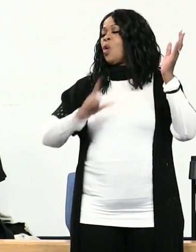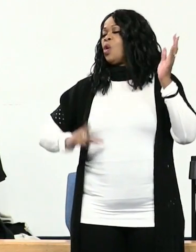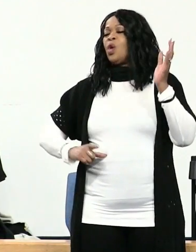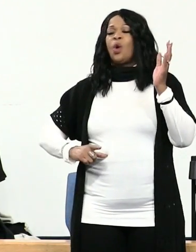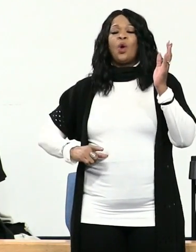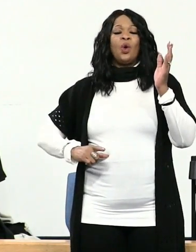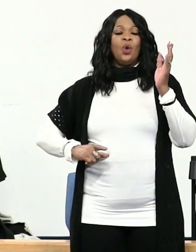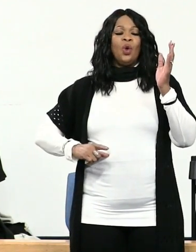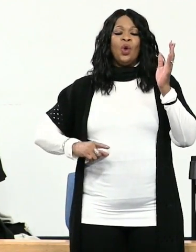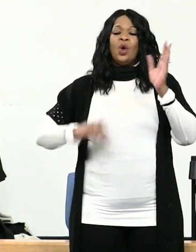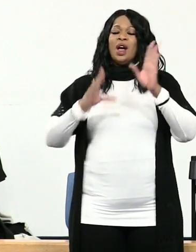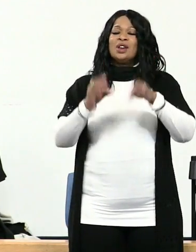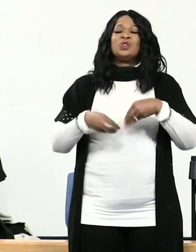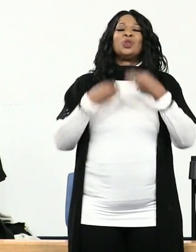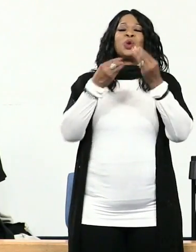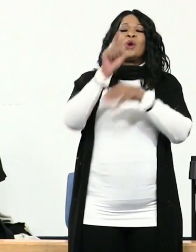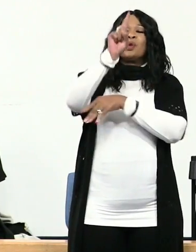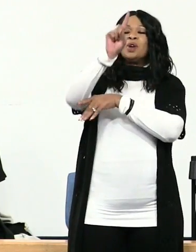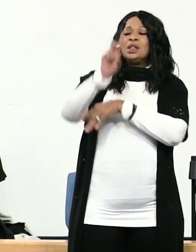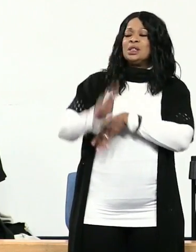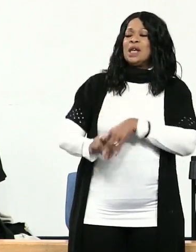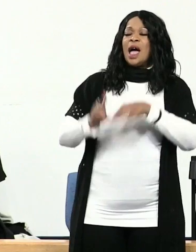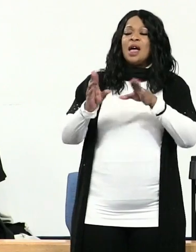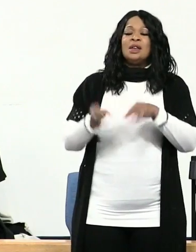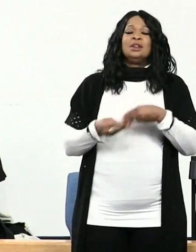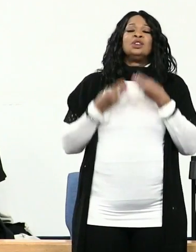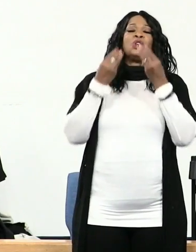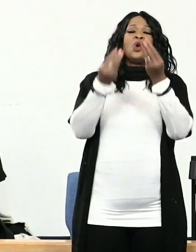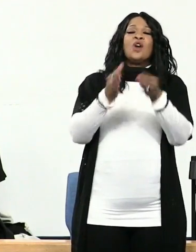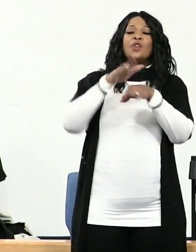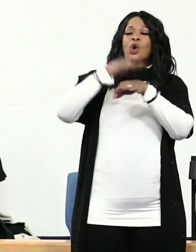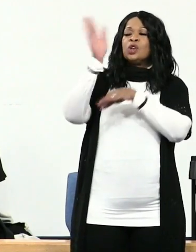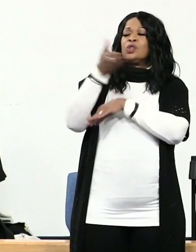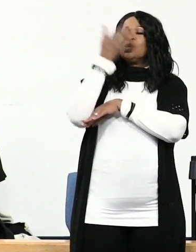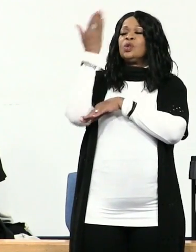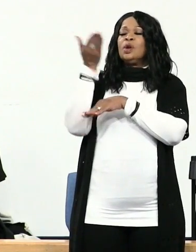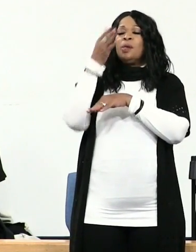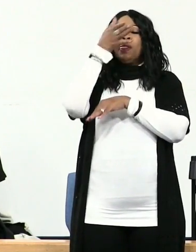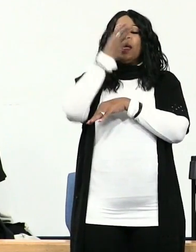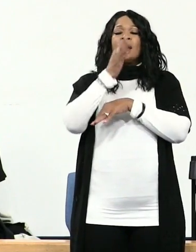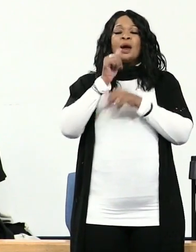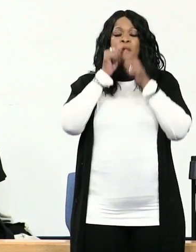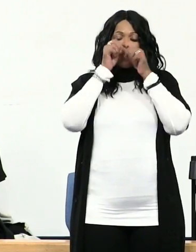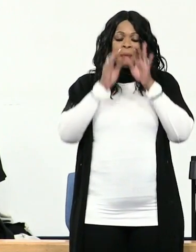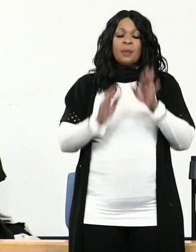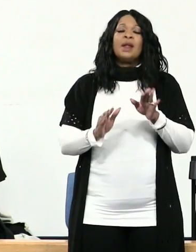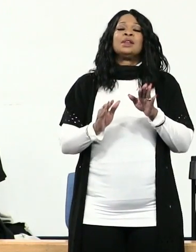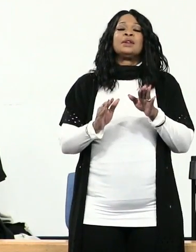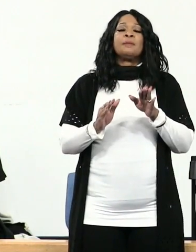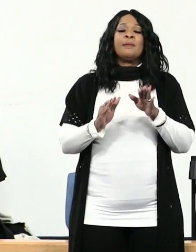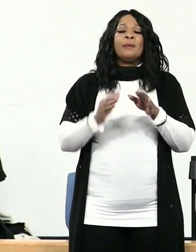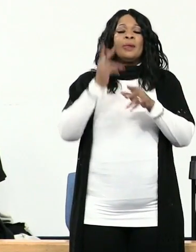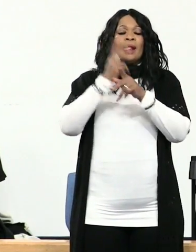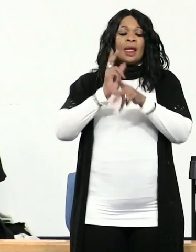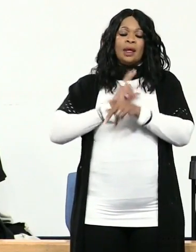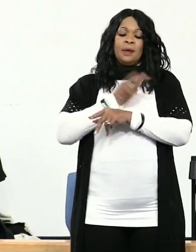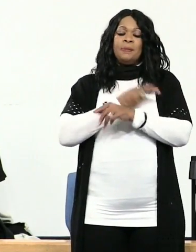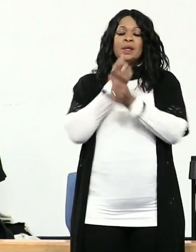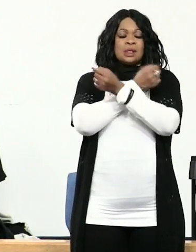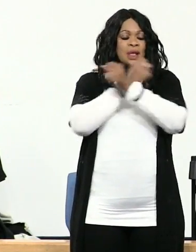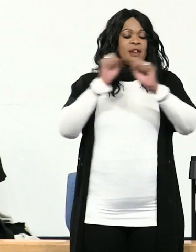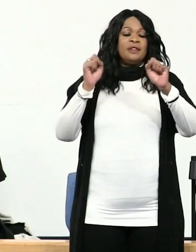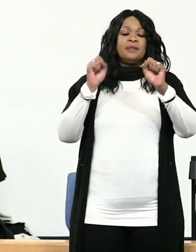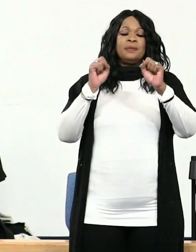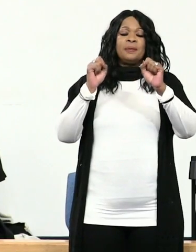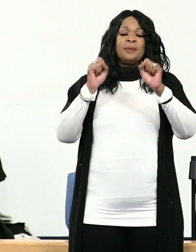gave in tithes and offering unto you, O Father. Now, Father, we pray that you bless us during this week. Keep us safe and